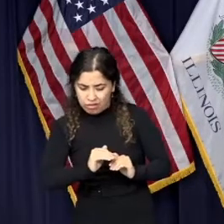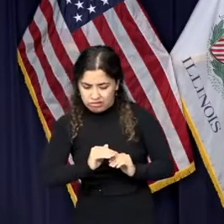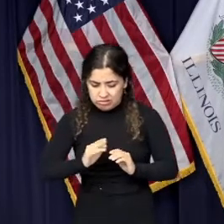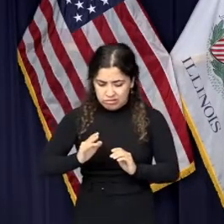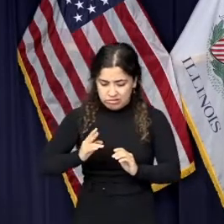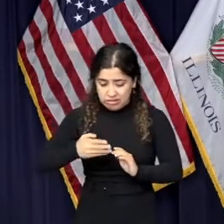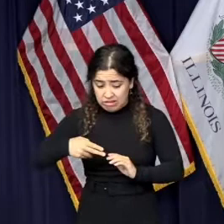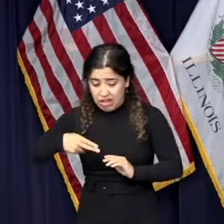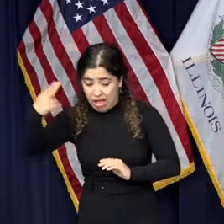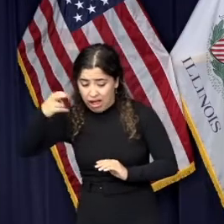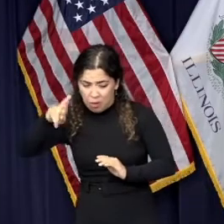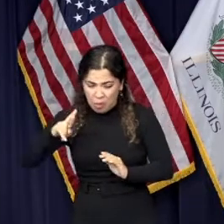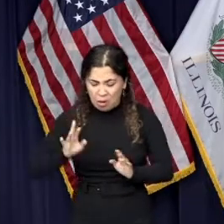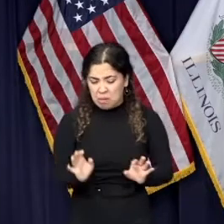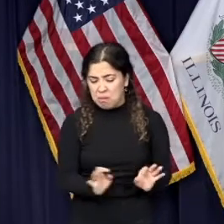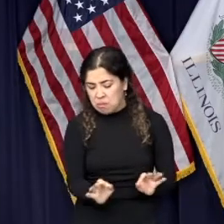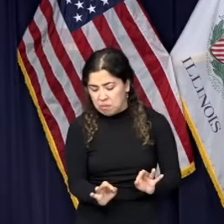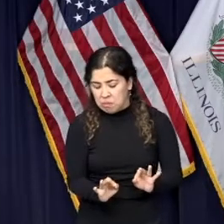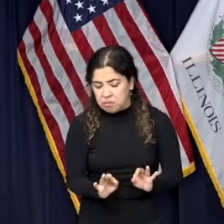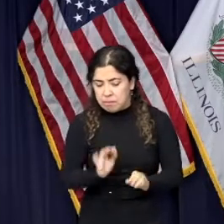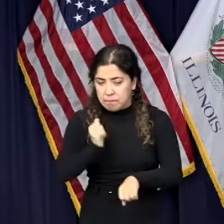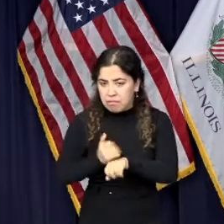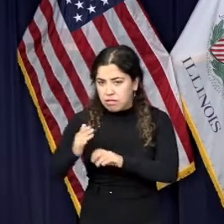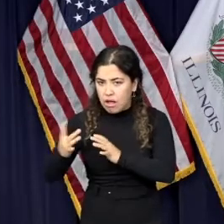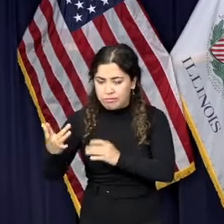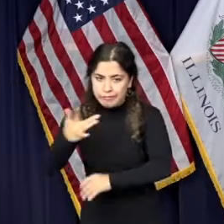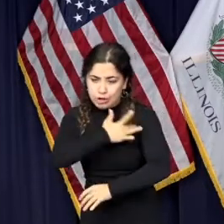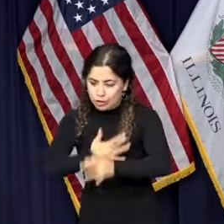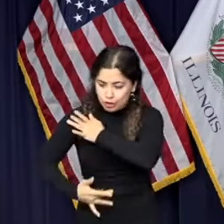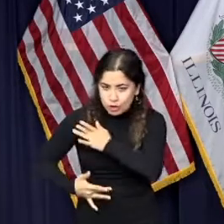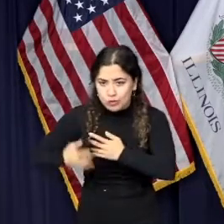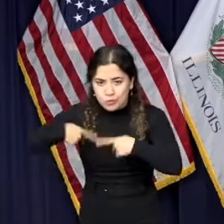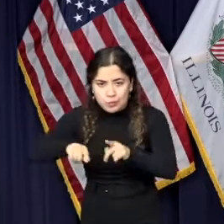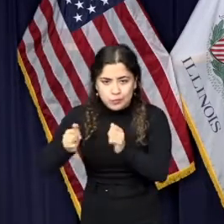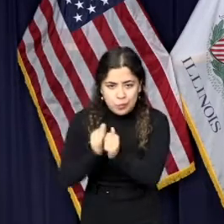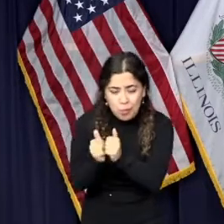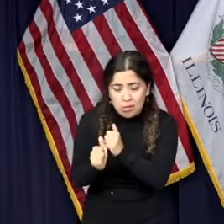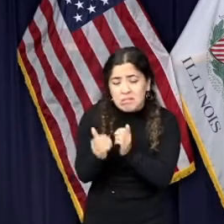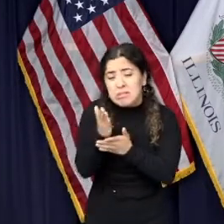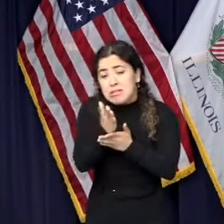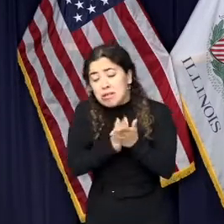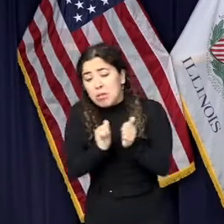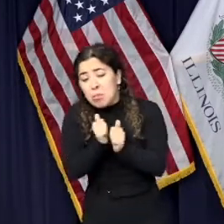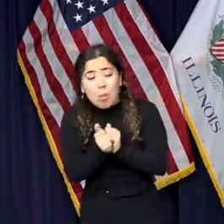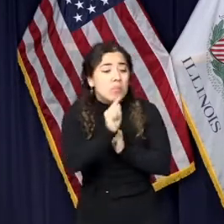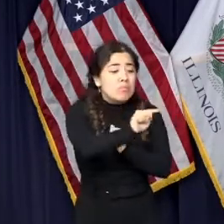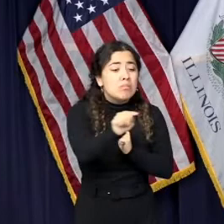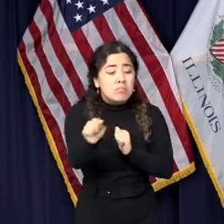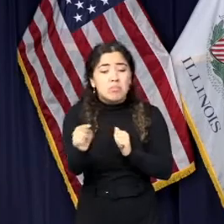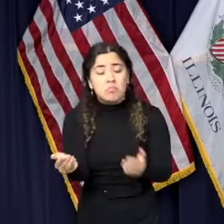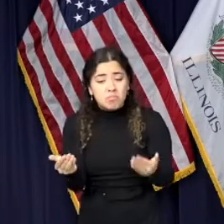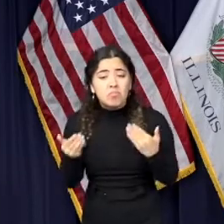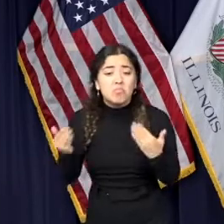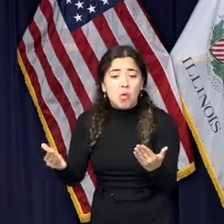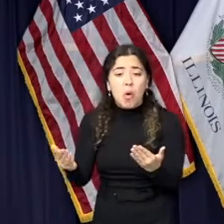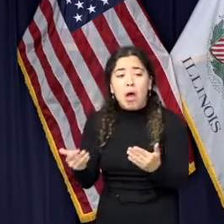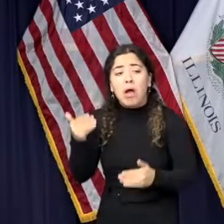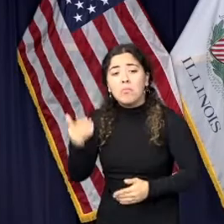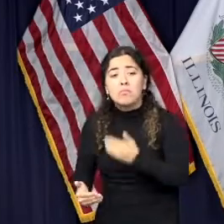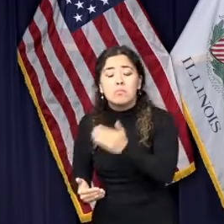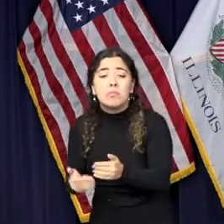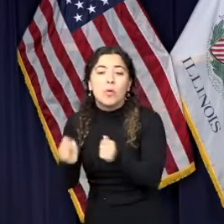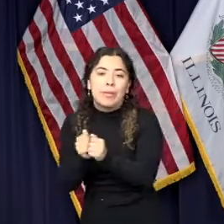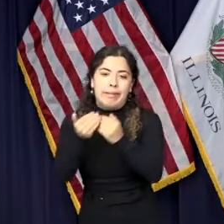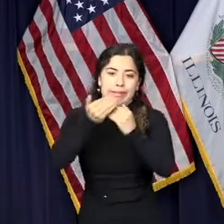between athletes and their proximity during play, there are certain sports whose seasons can move forward with more limited